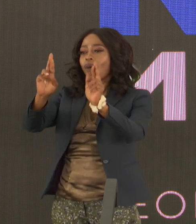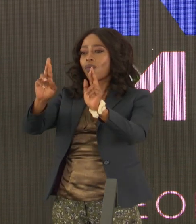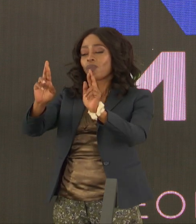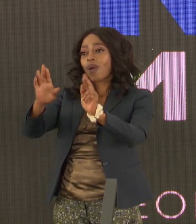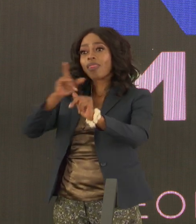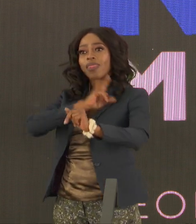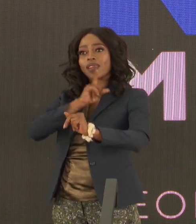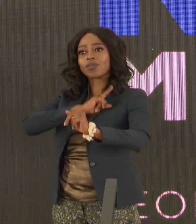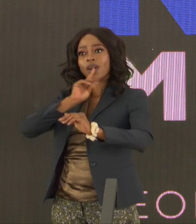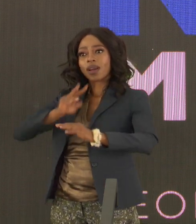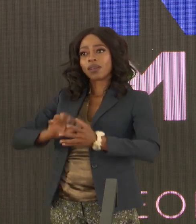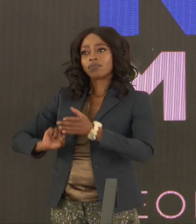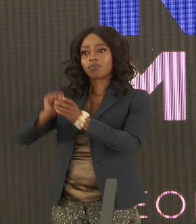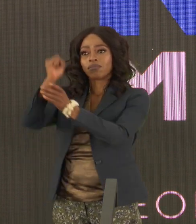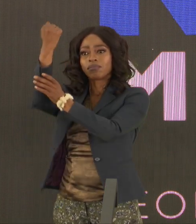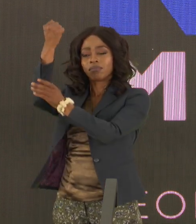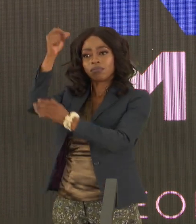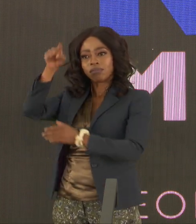why we must rise.